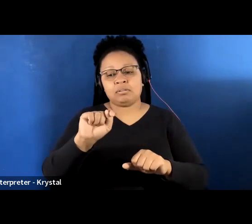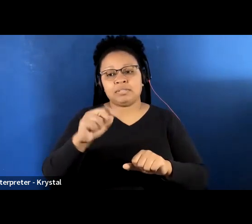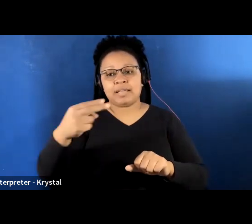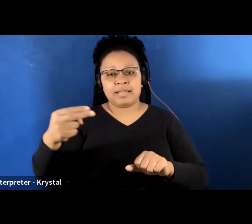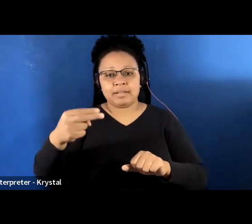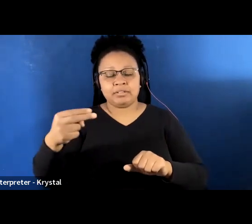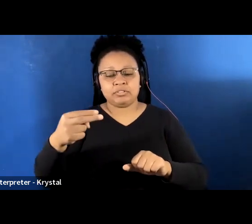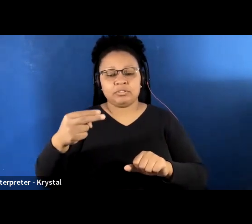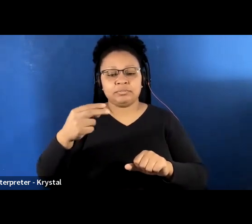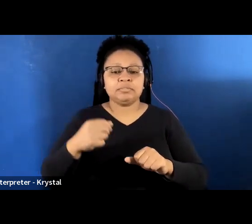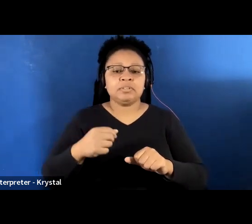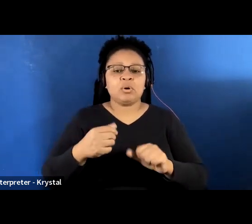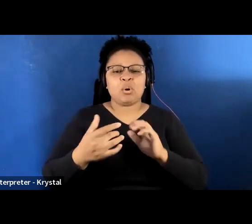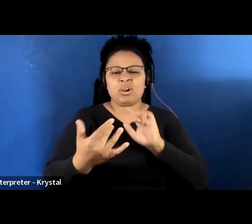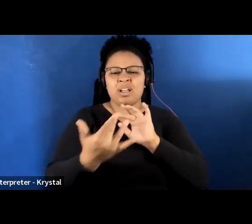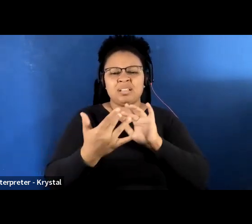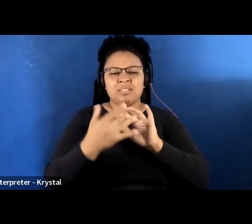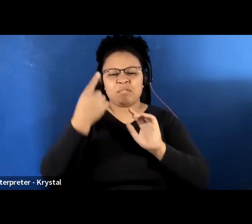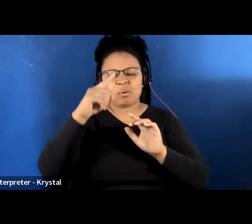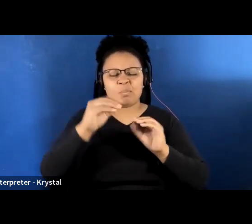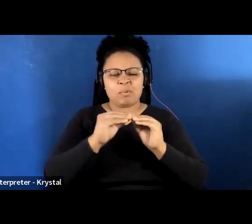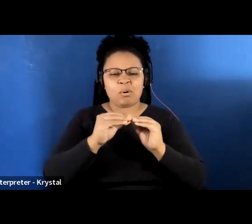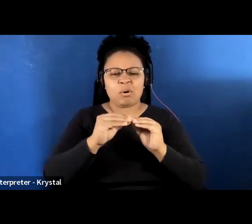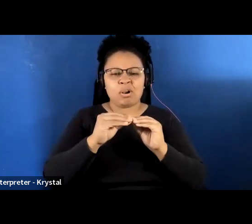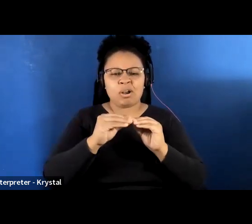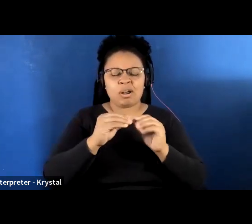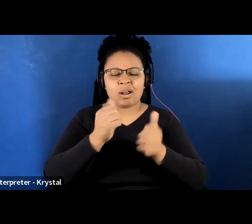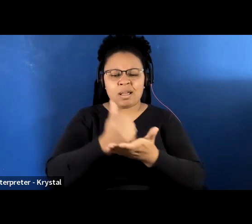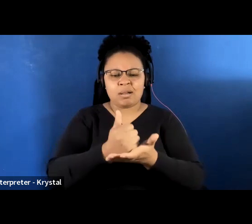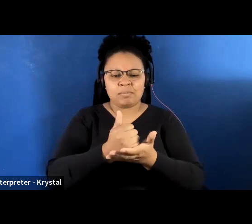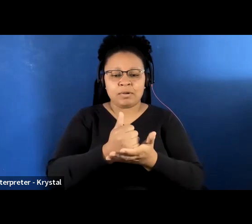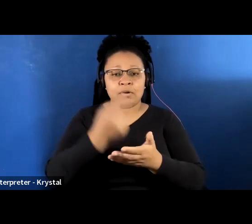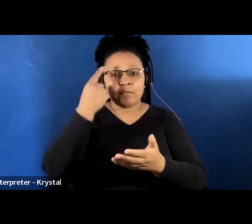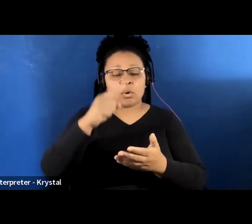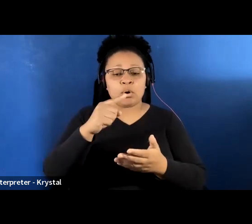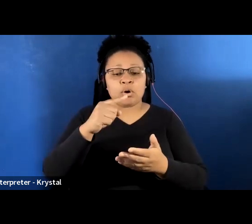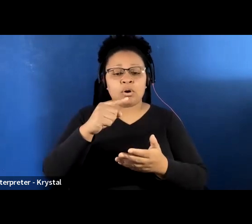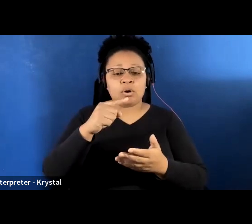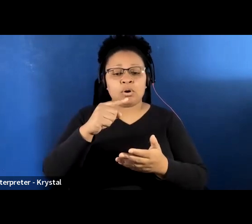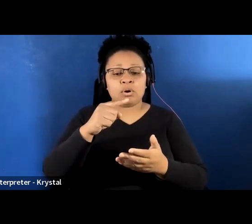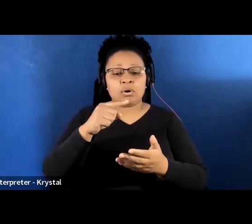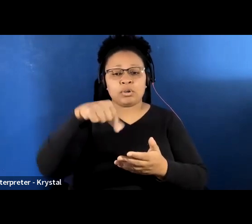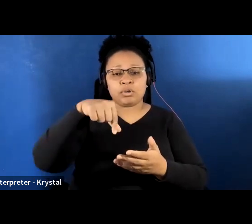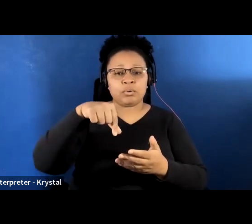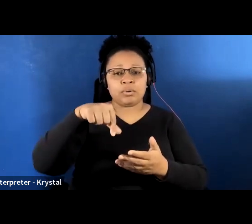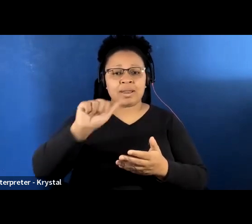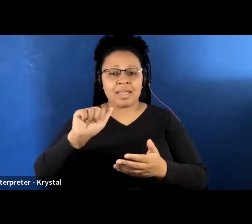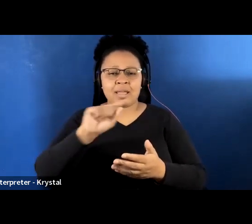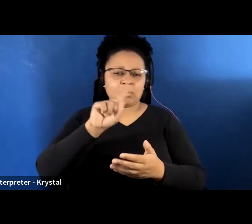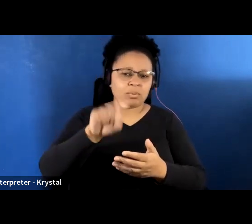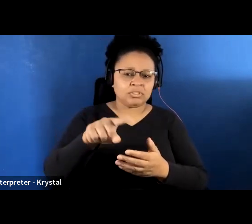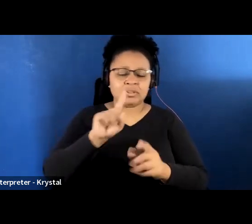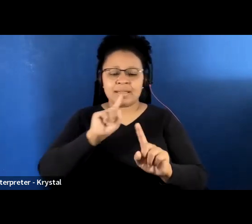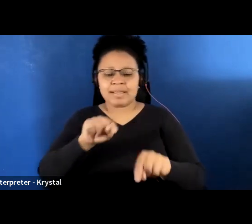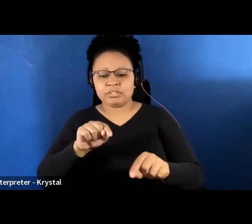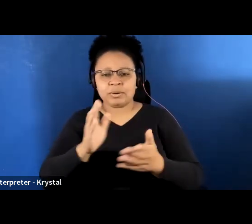Q&A times, please note the Q&A box is on the menu bar. Please only submit questions there as they may